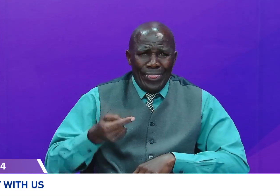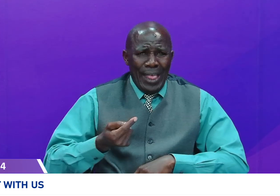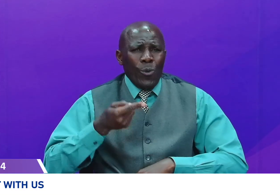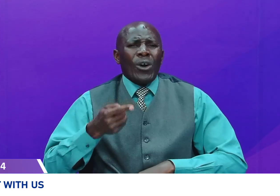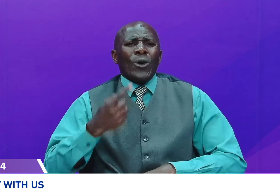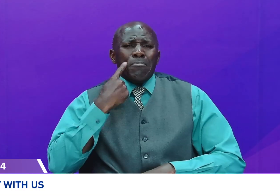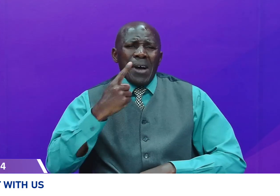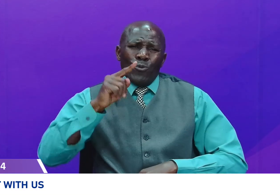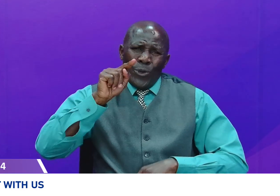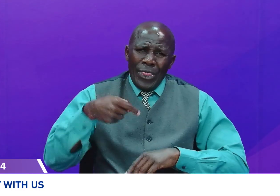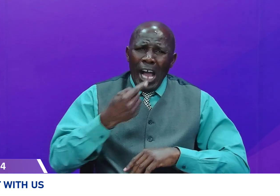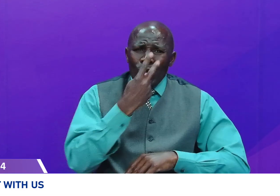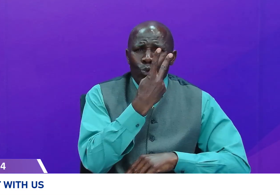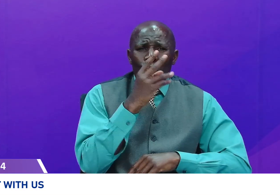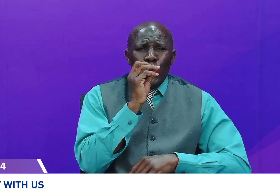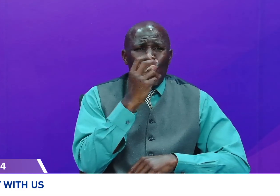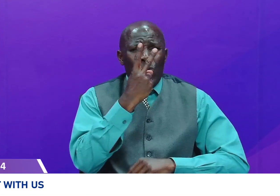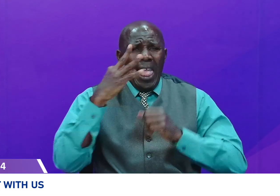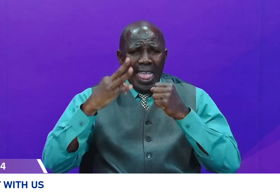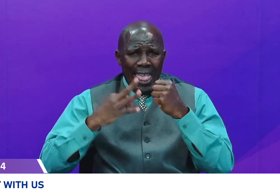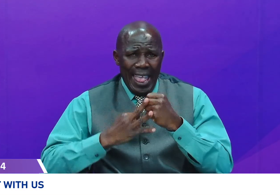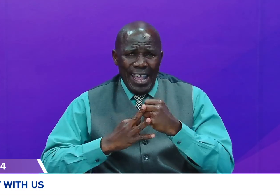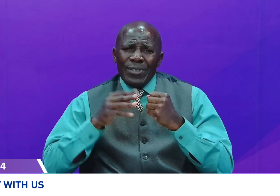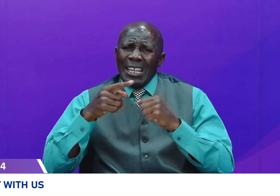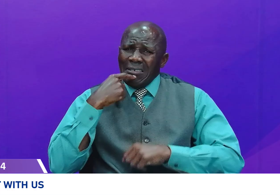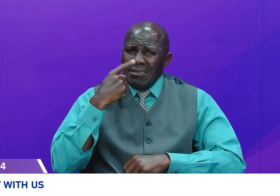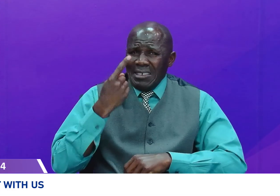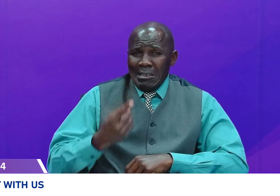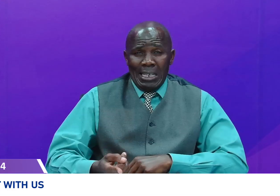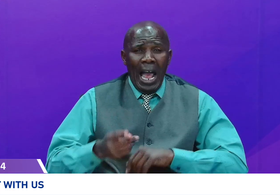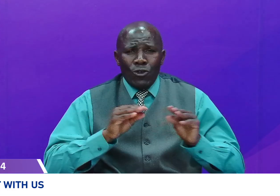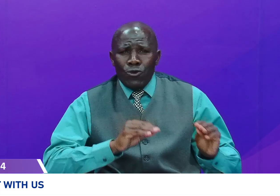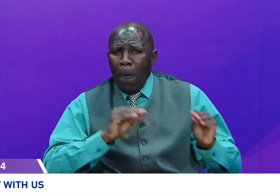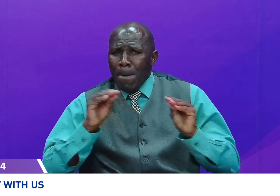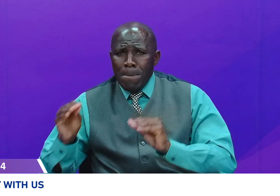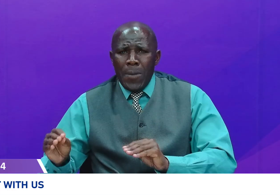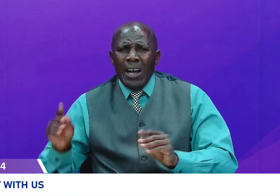National Youth Service, NYS, will expand from the current 20,000